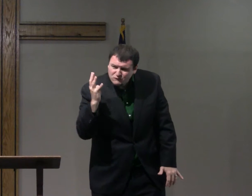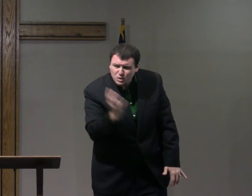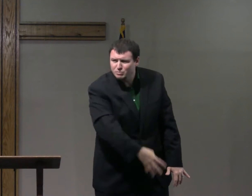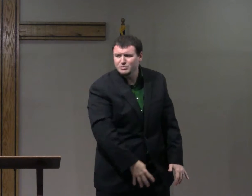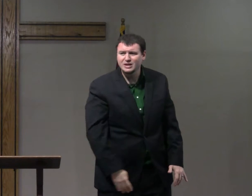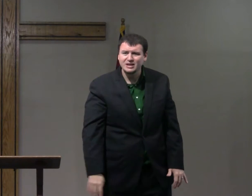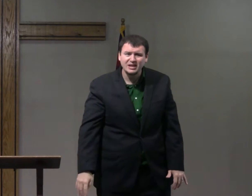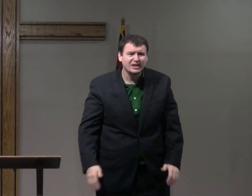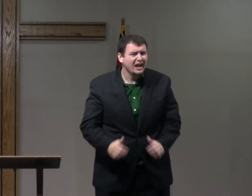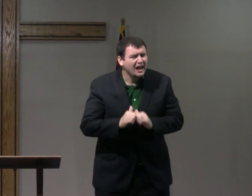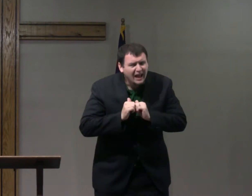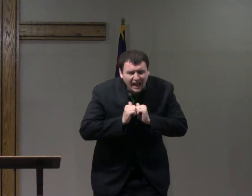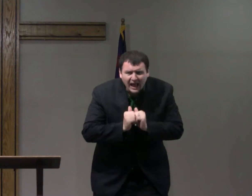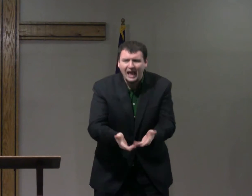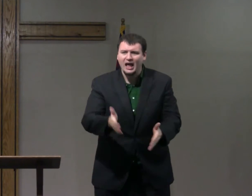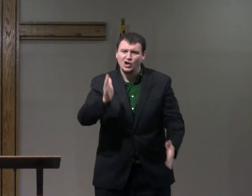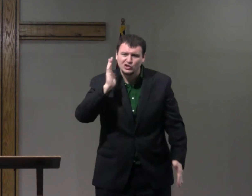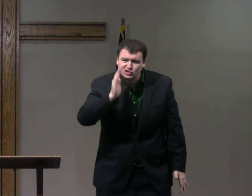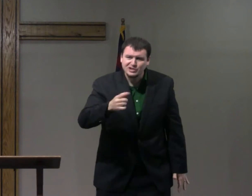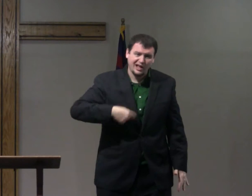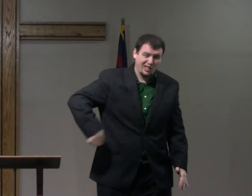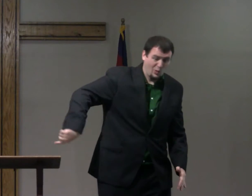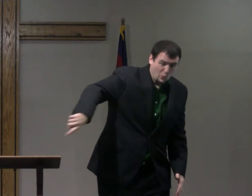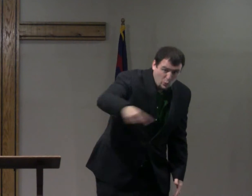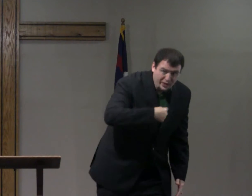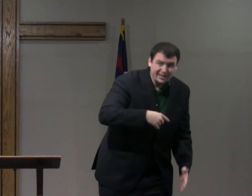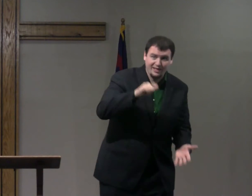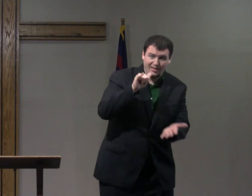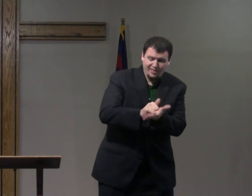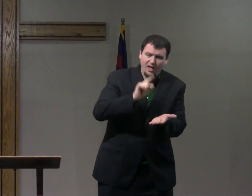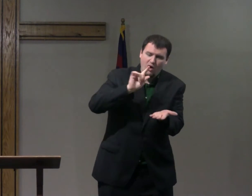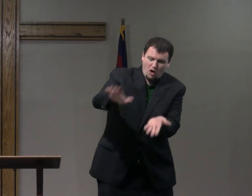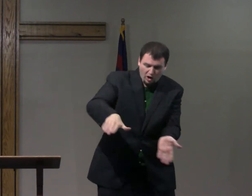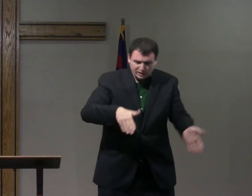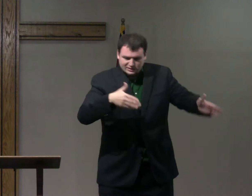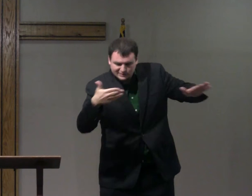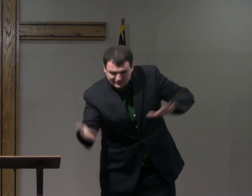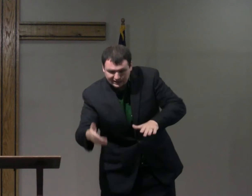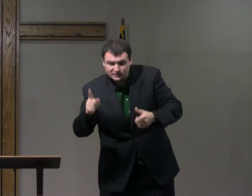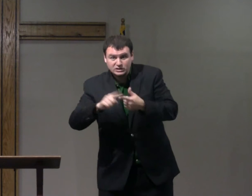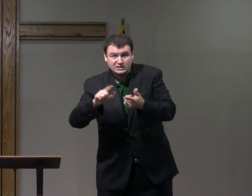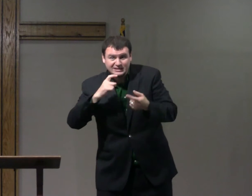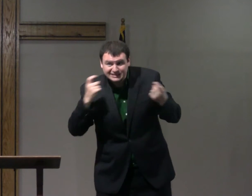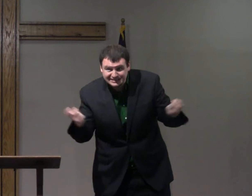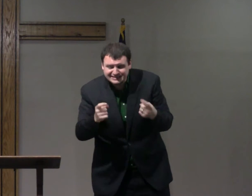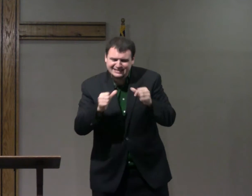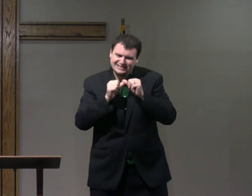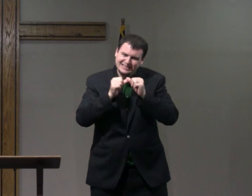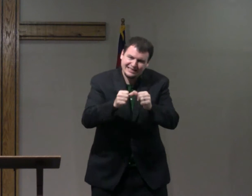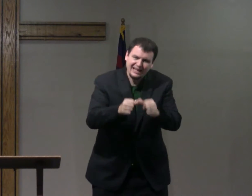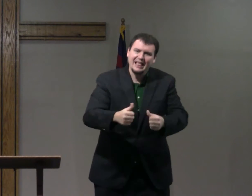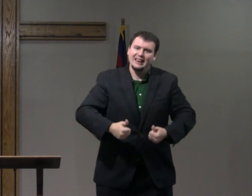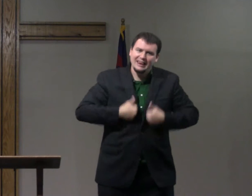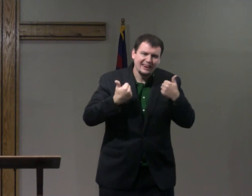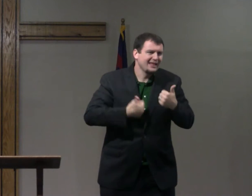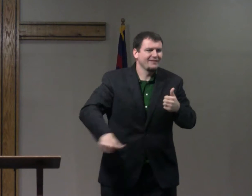God forbid. How shall we that are dead to sin